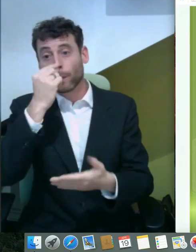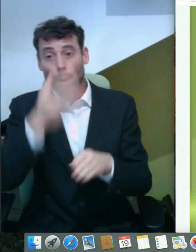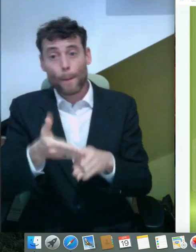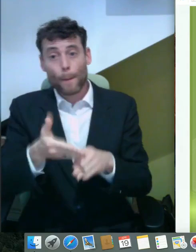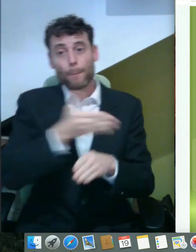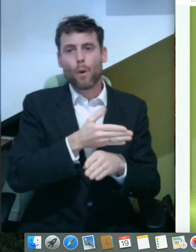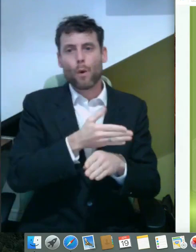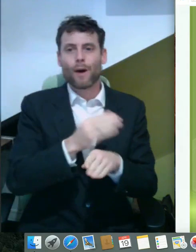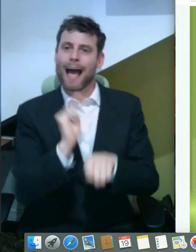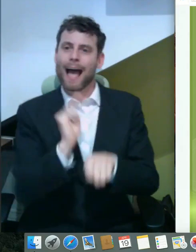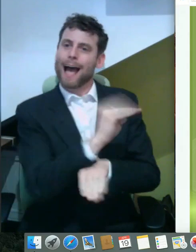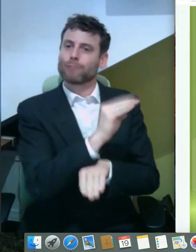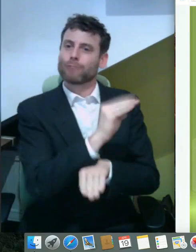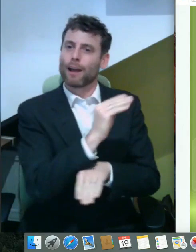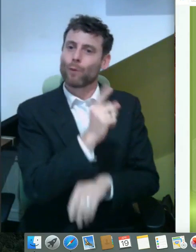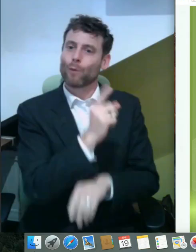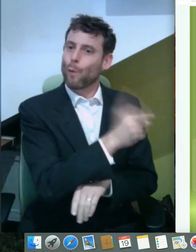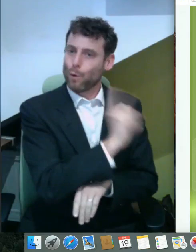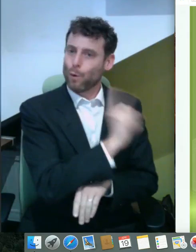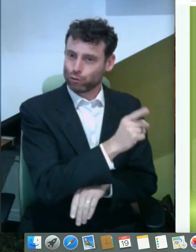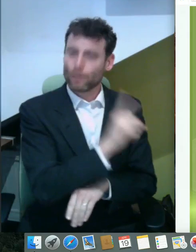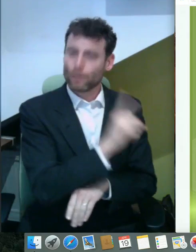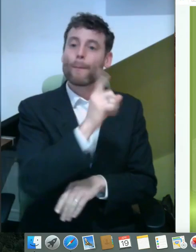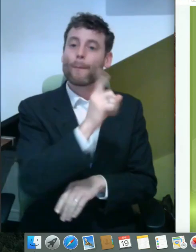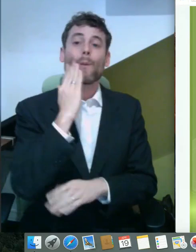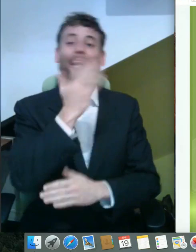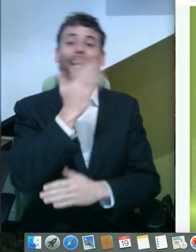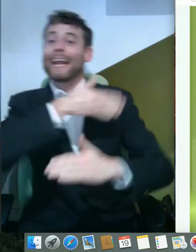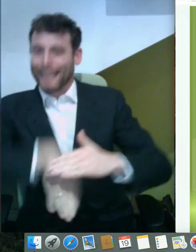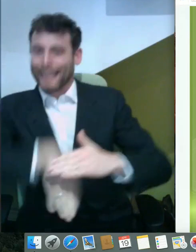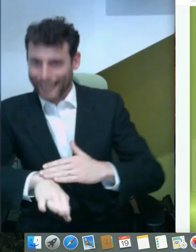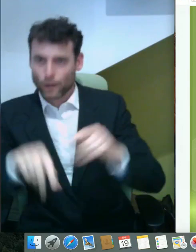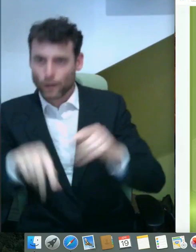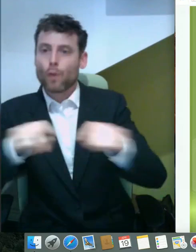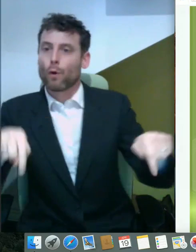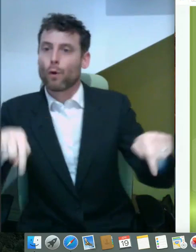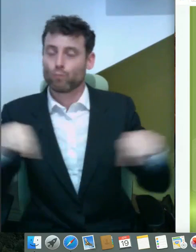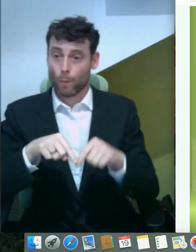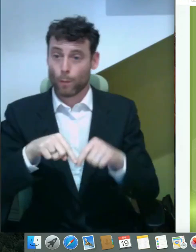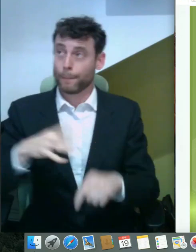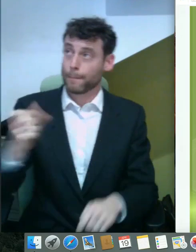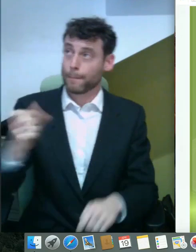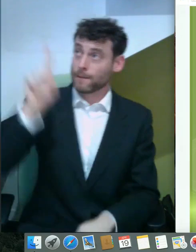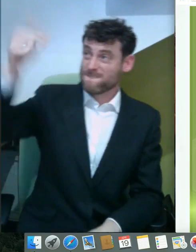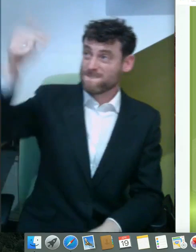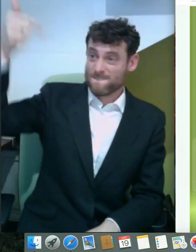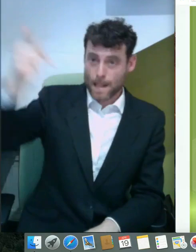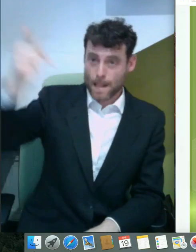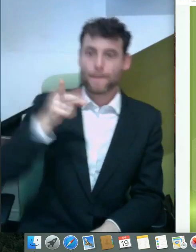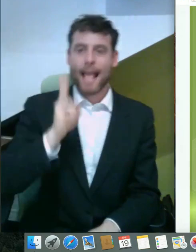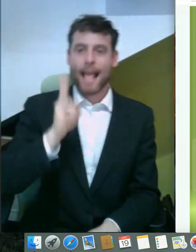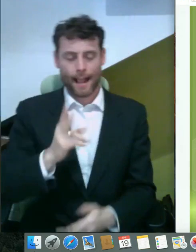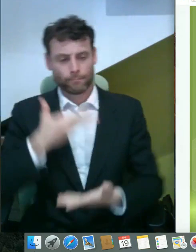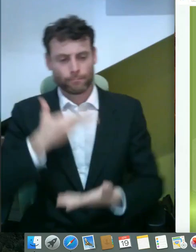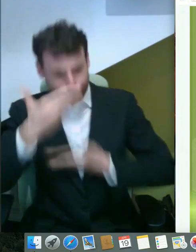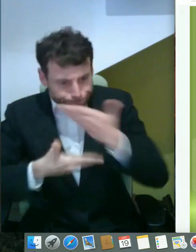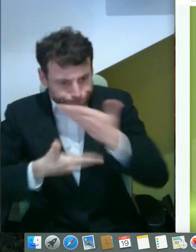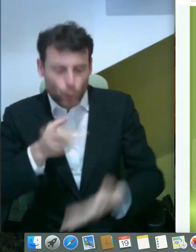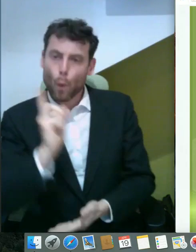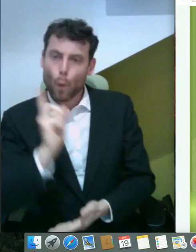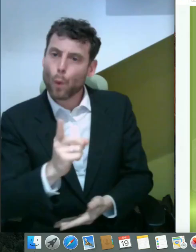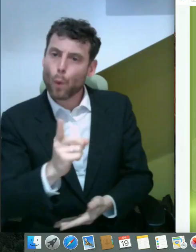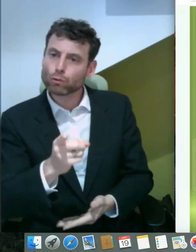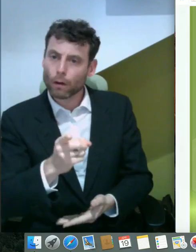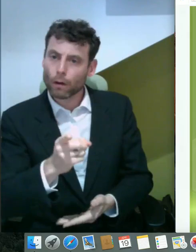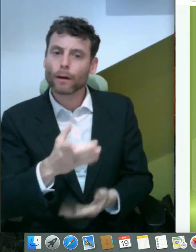party, and it's a bit of a sticky situation sometimes as to whether